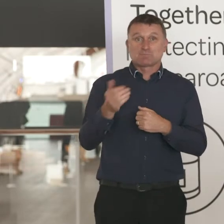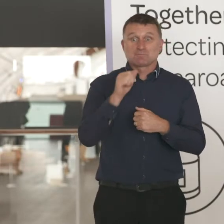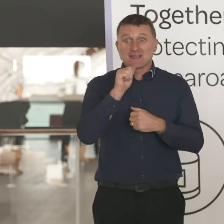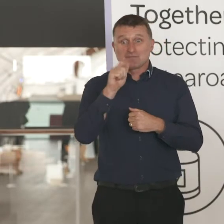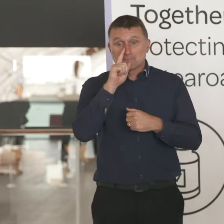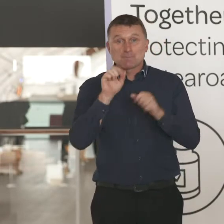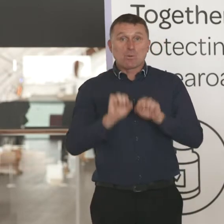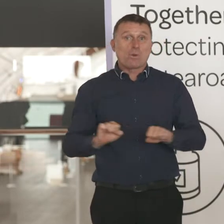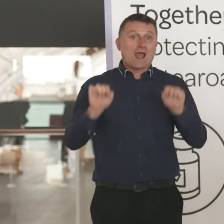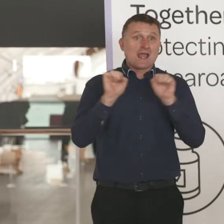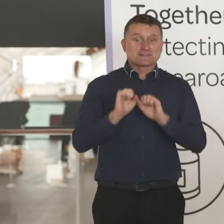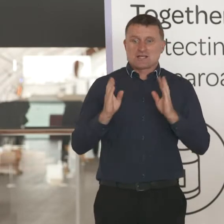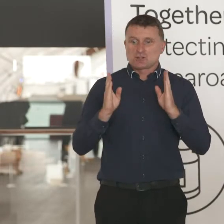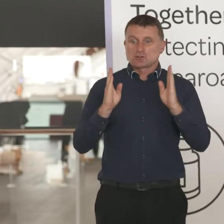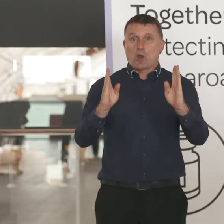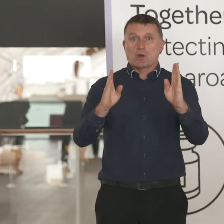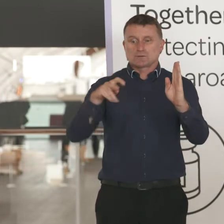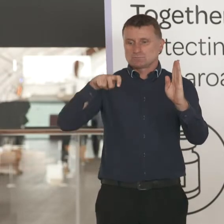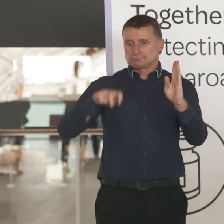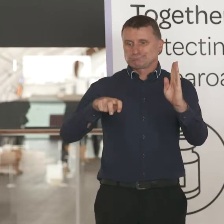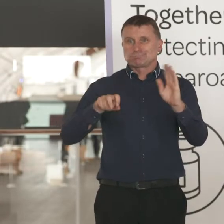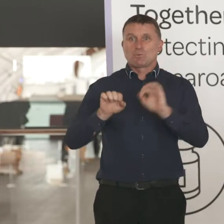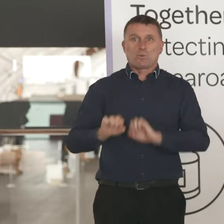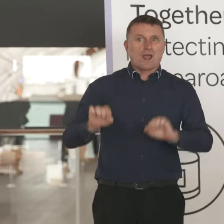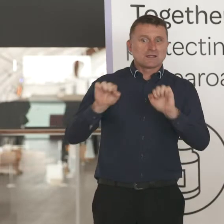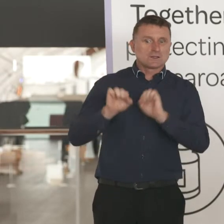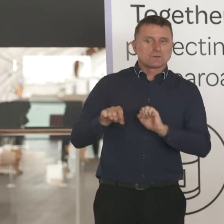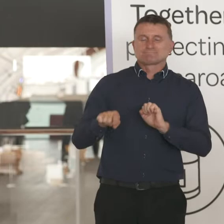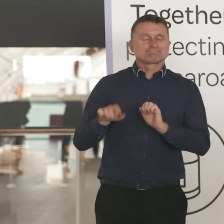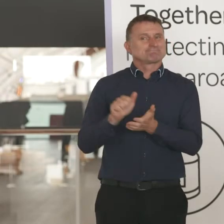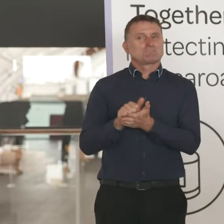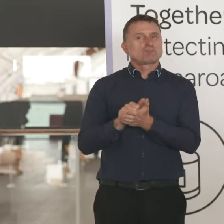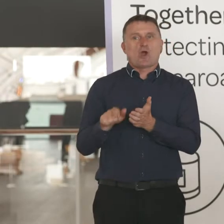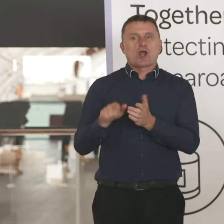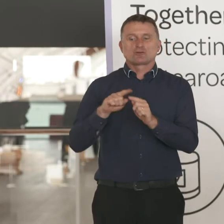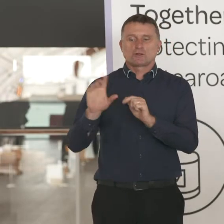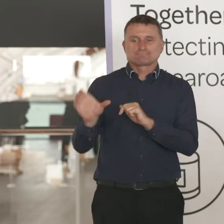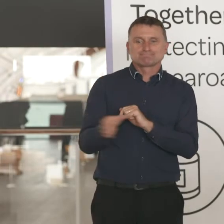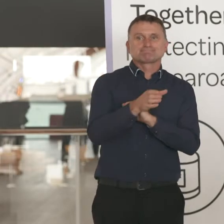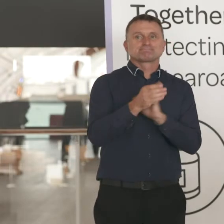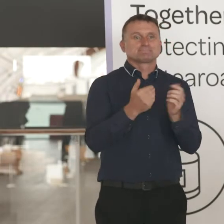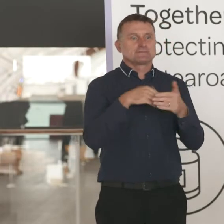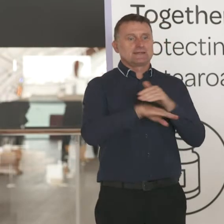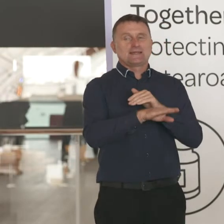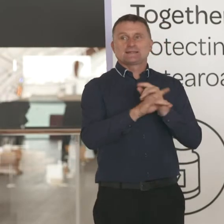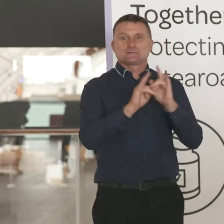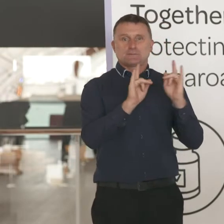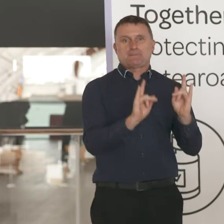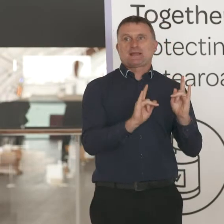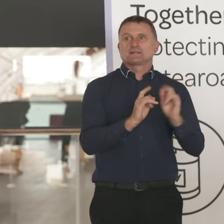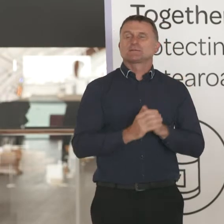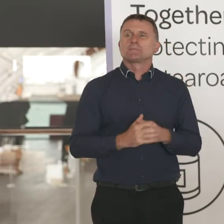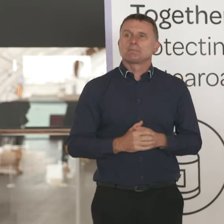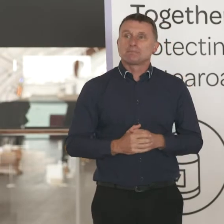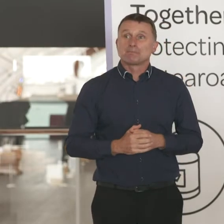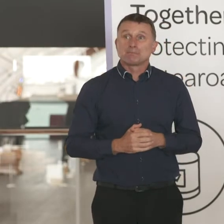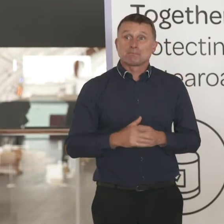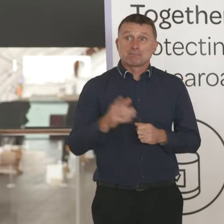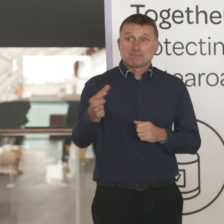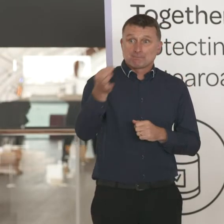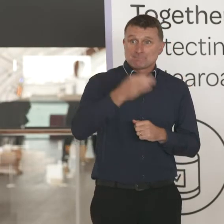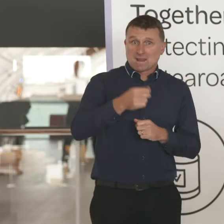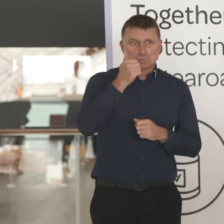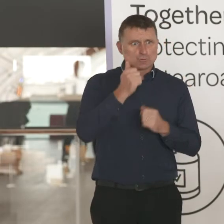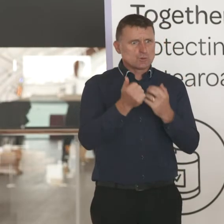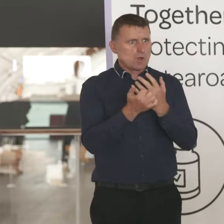the place for people to be cared for, and we're trying to get them into the beds that are appropriate for them. How many people are waiting that long?